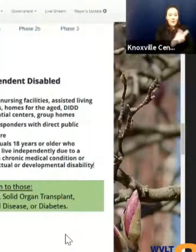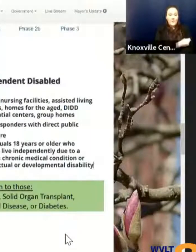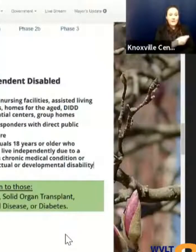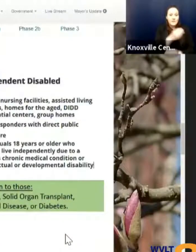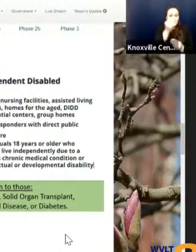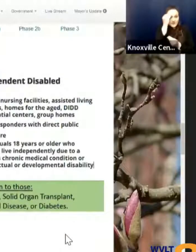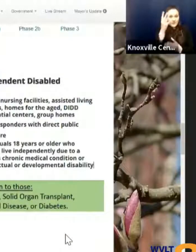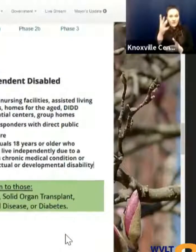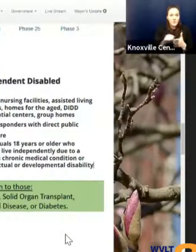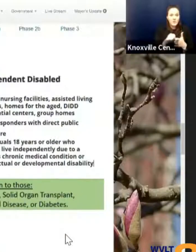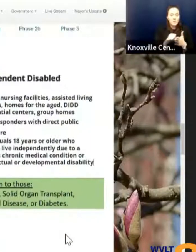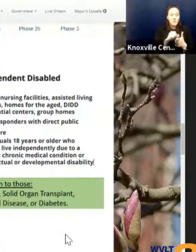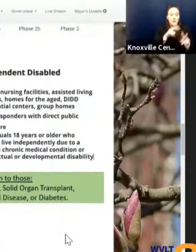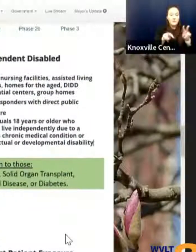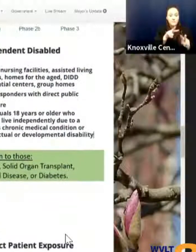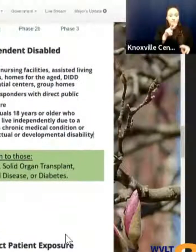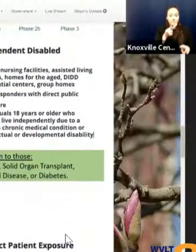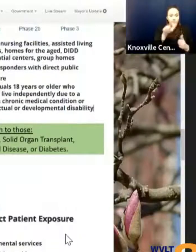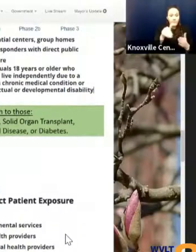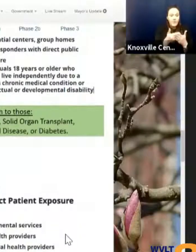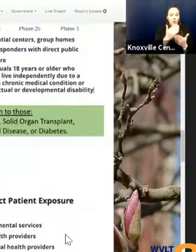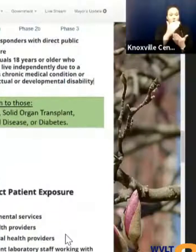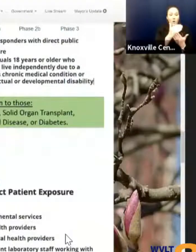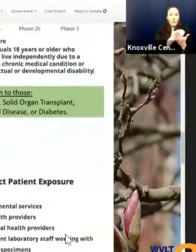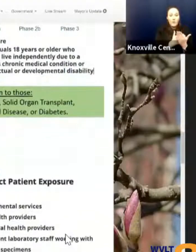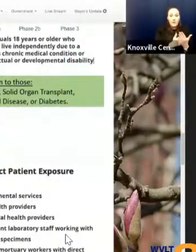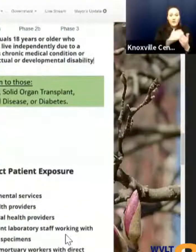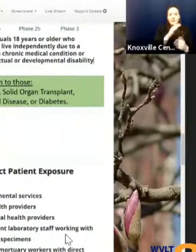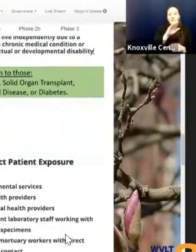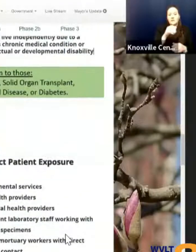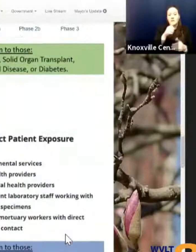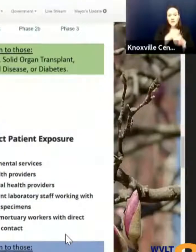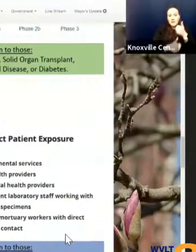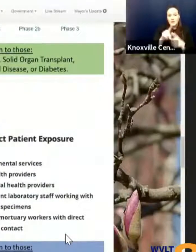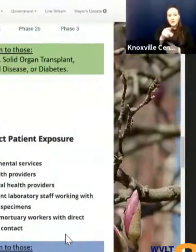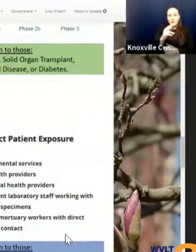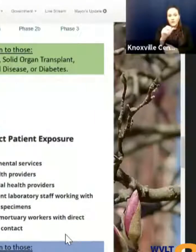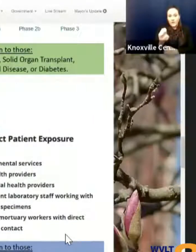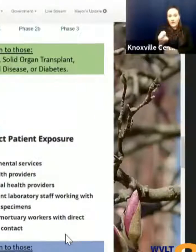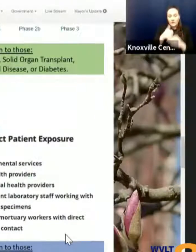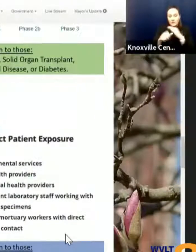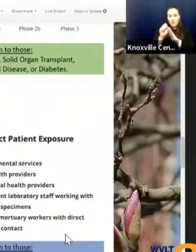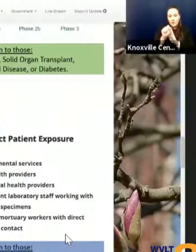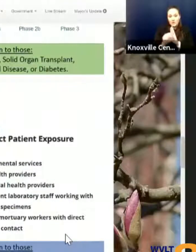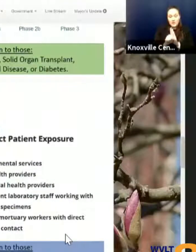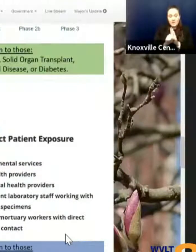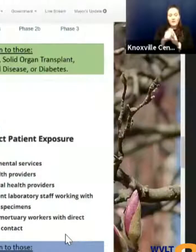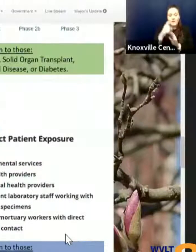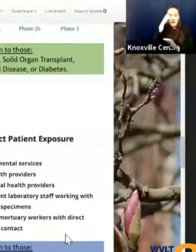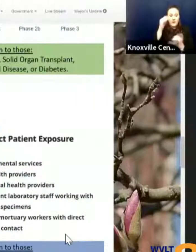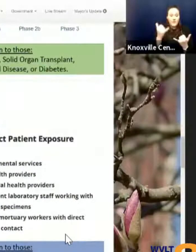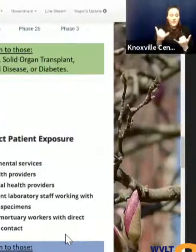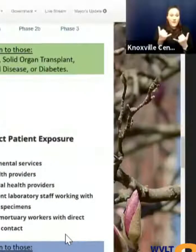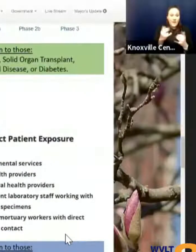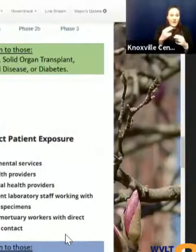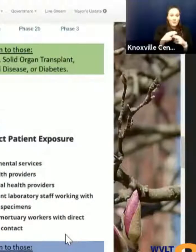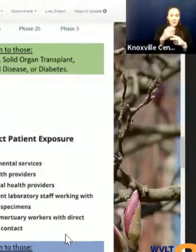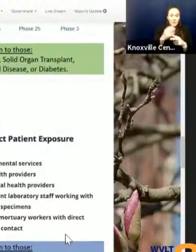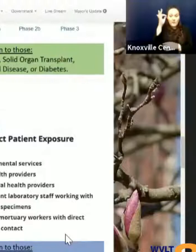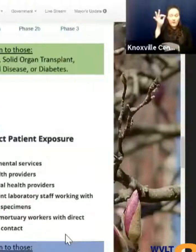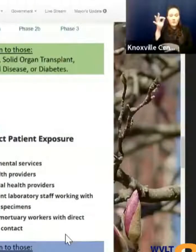list of all the phases as outlined by the state. For now, and for the foreseeable future, the demand for this